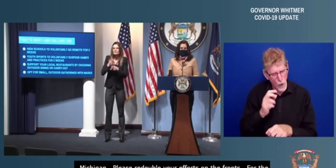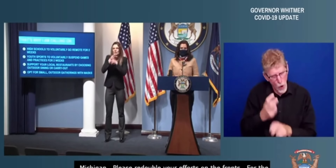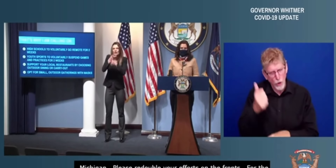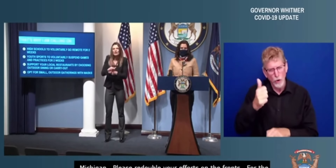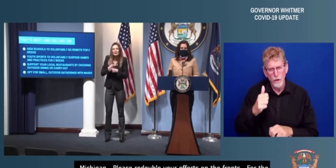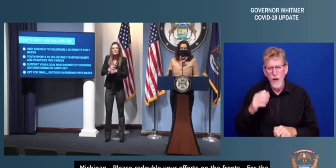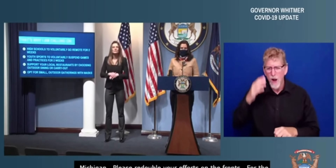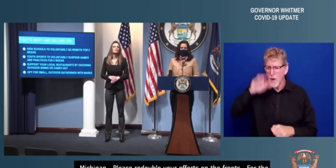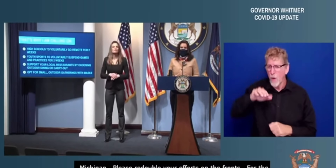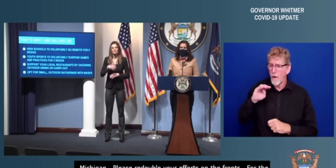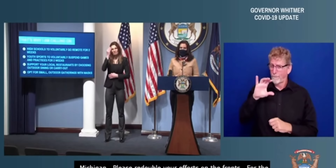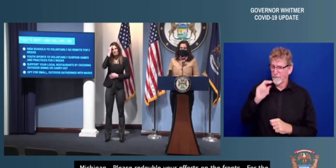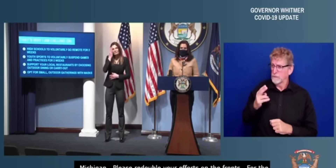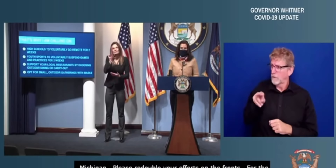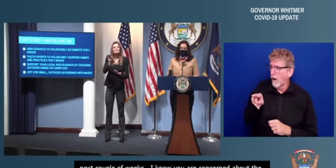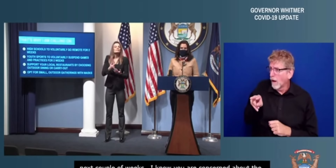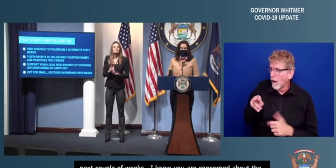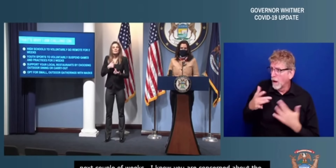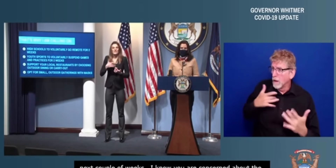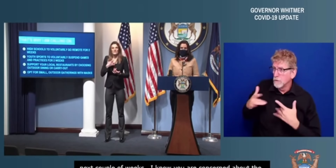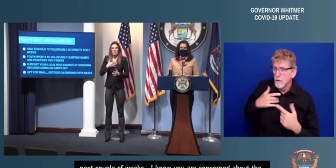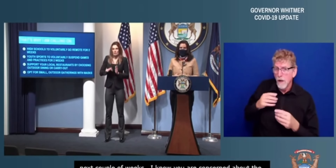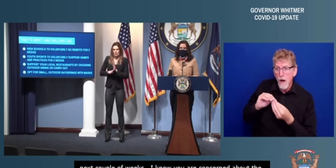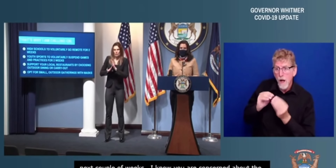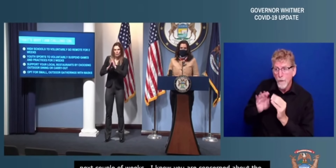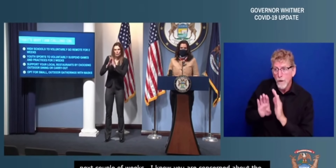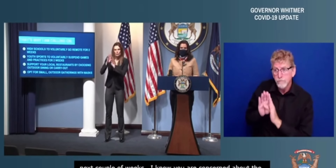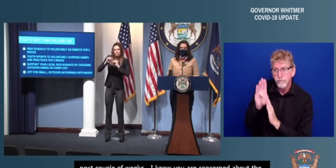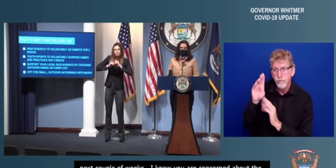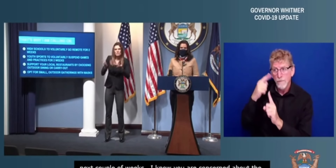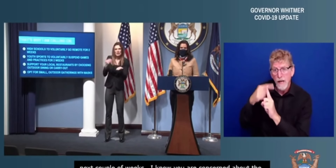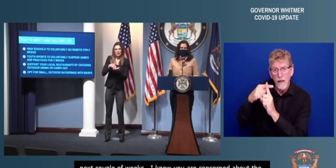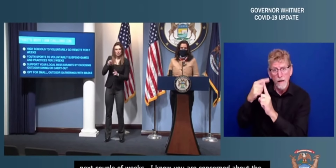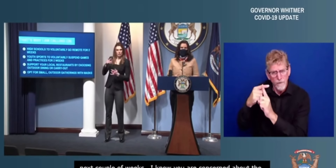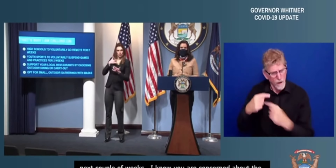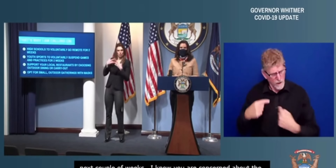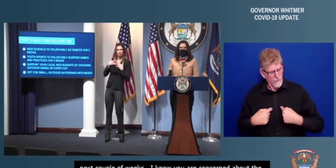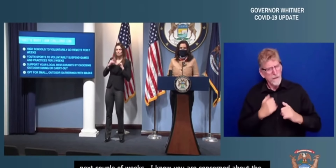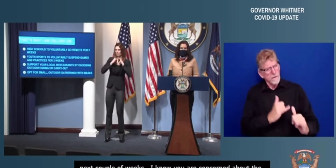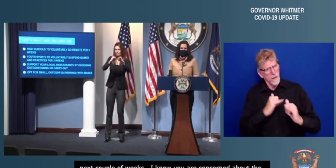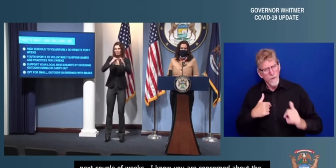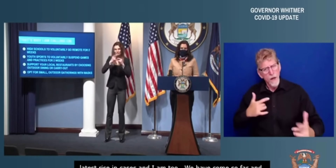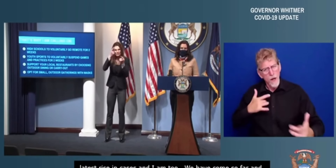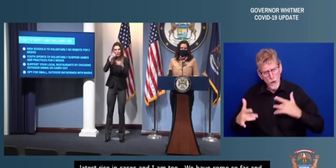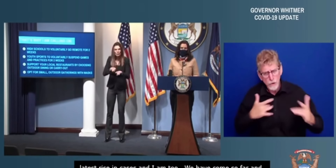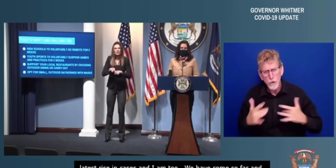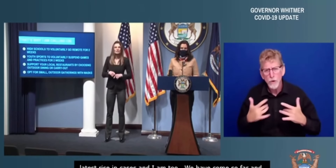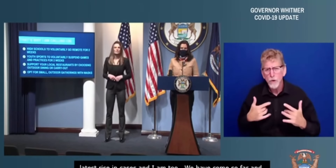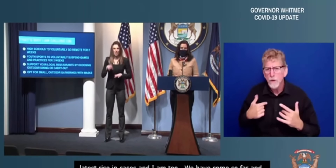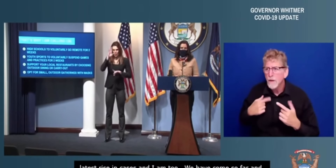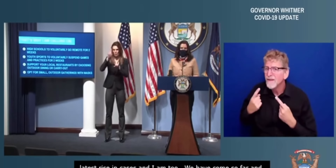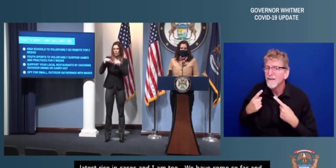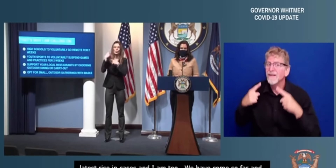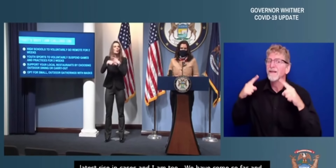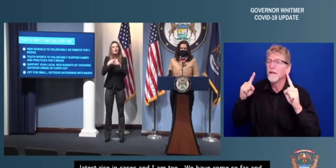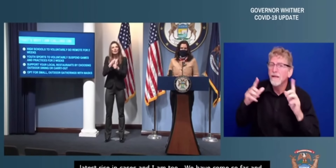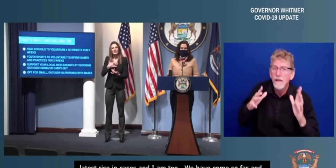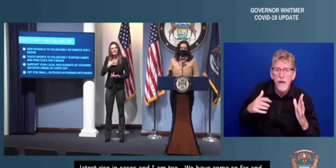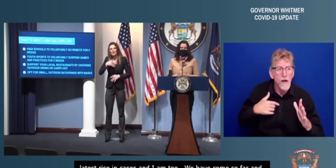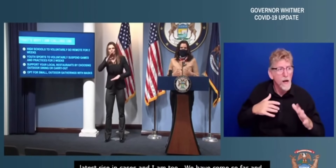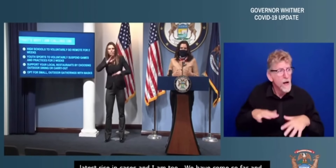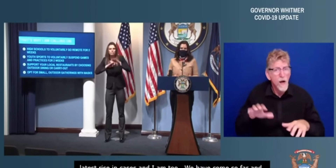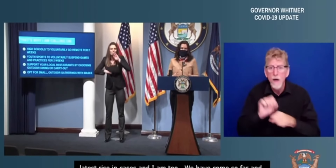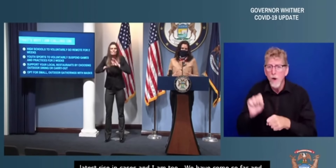I am too. We've come so far. We've sacrificed so much. This has changed every aspect of our lives for over a